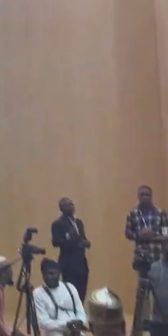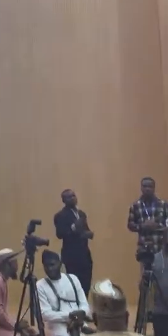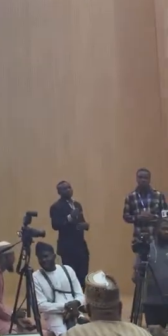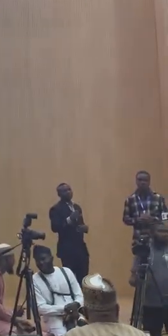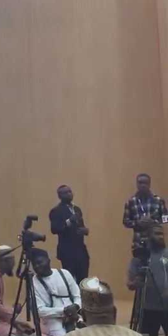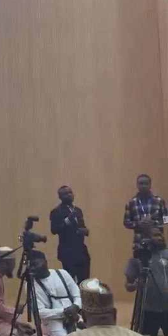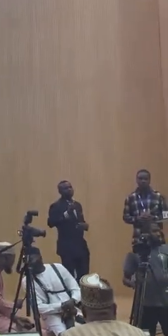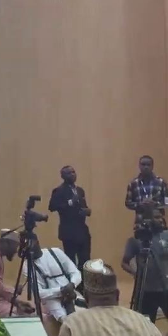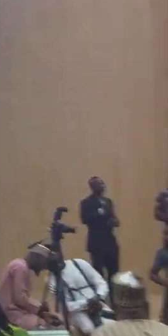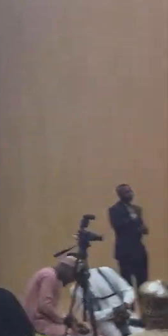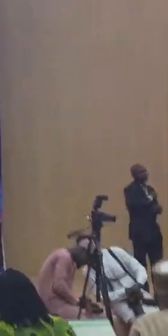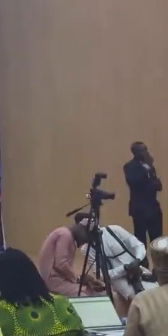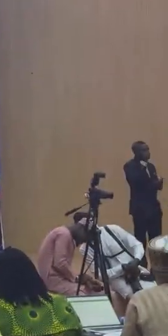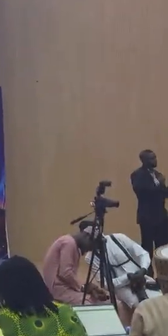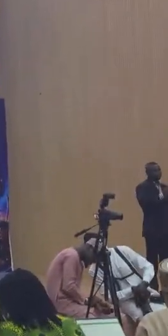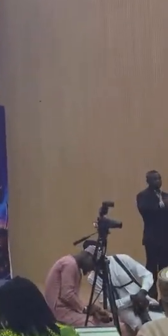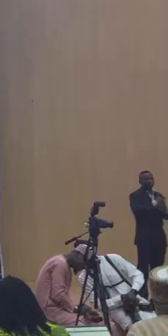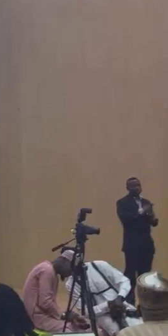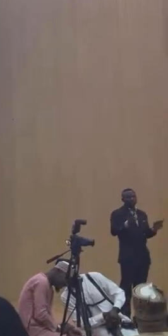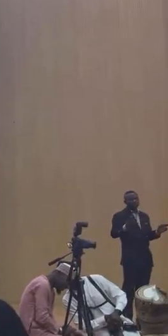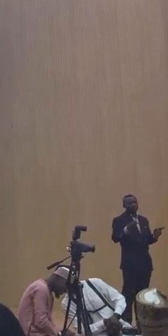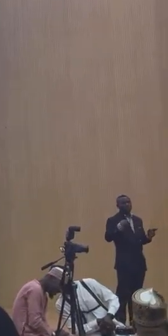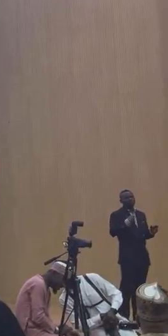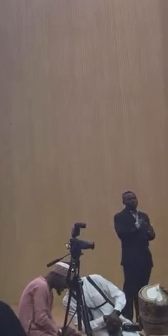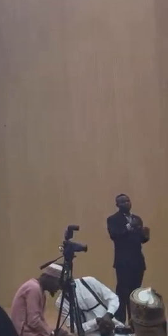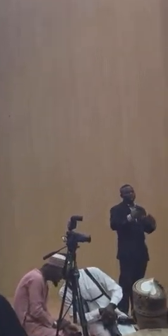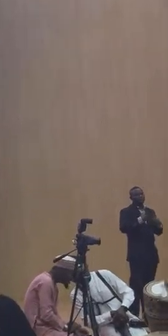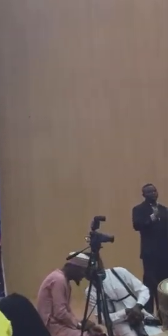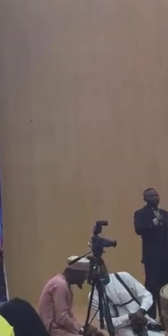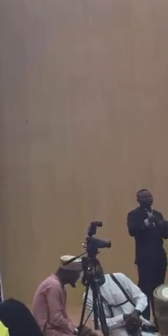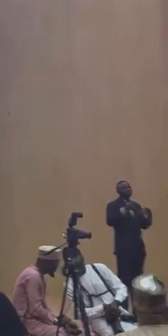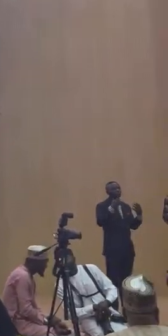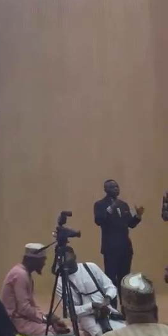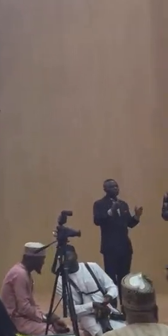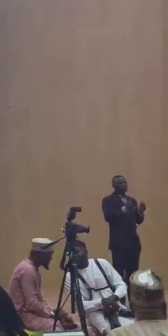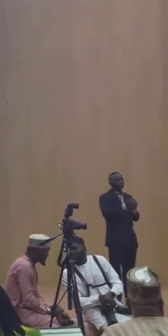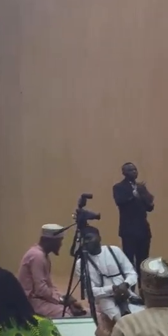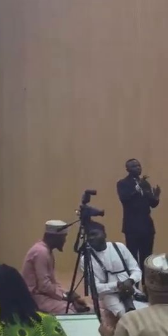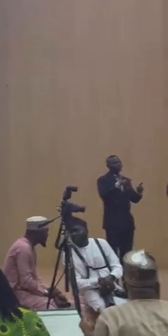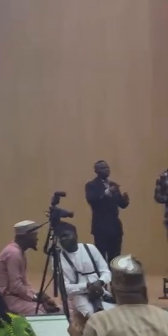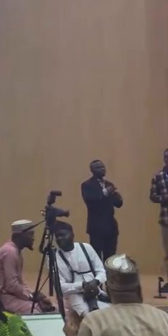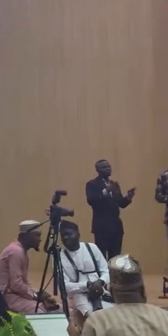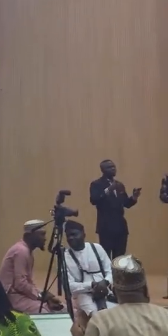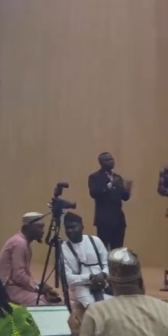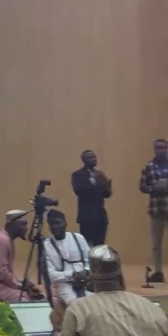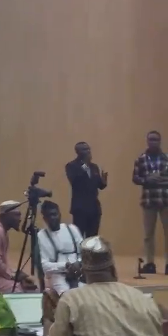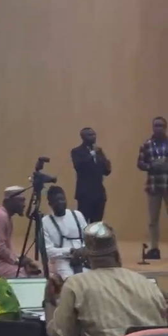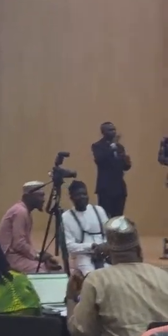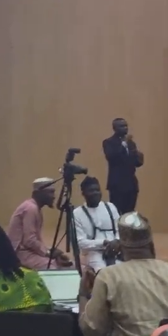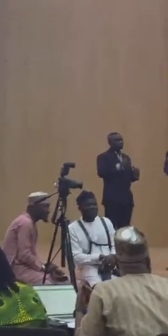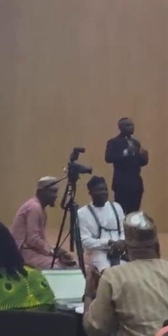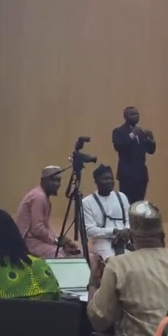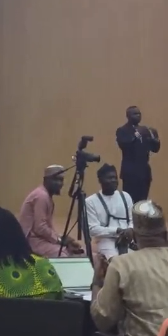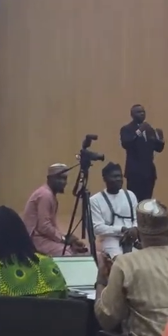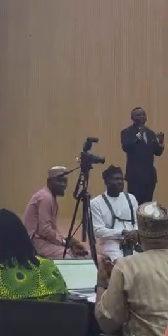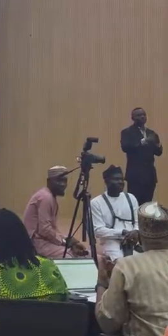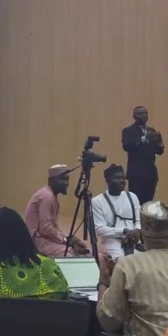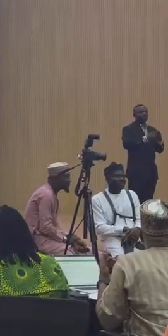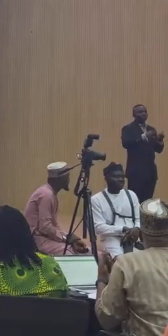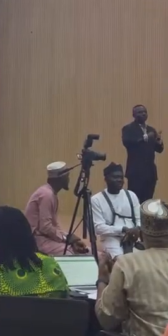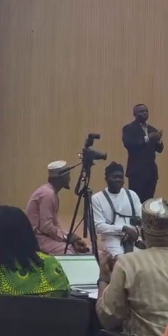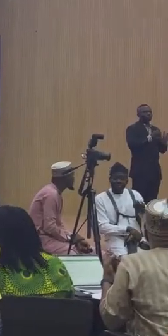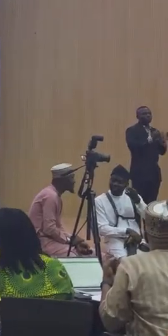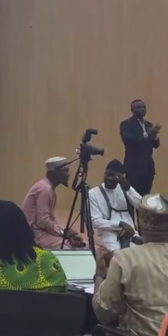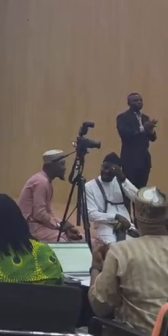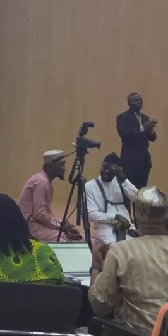the secretary for that suggestion, but already we have done 2 people already, so it will not be fair to those